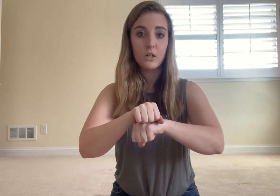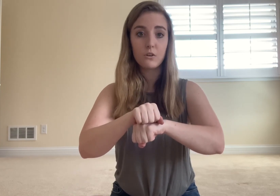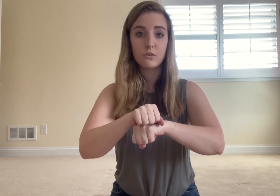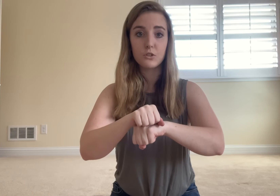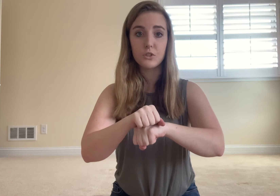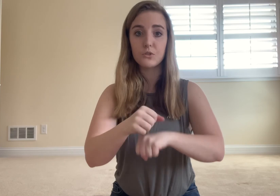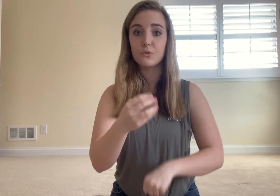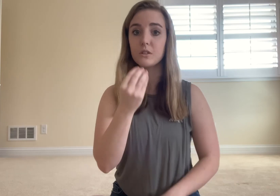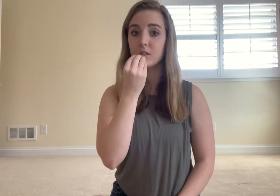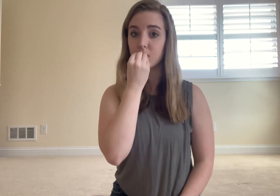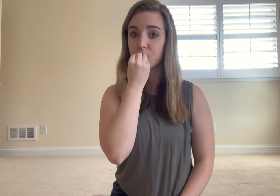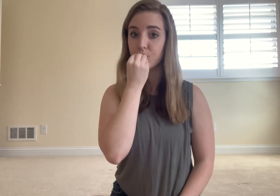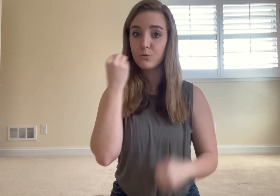grocery store is food store,